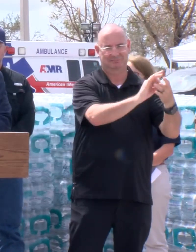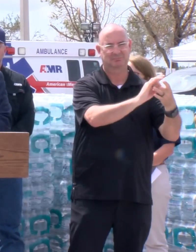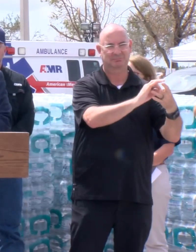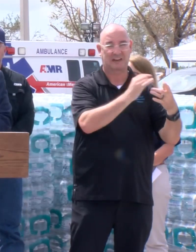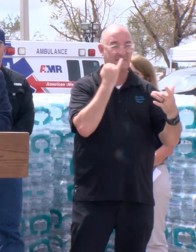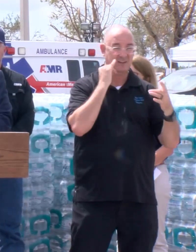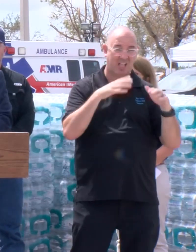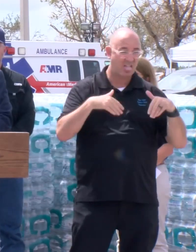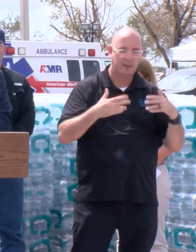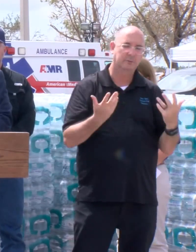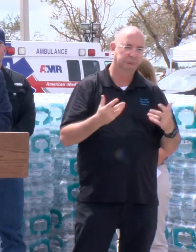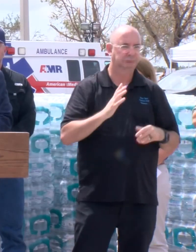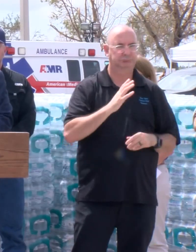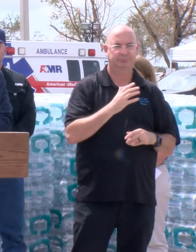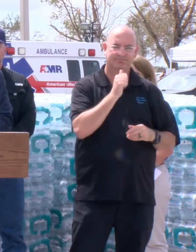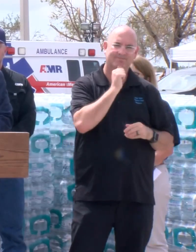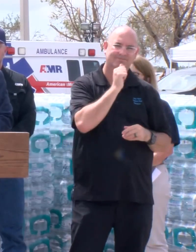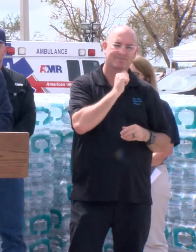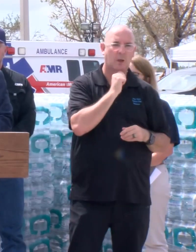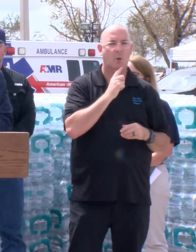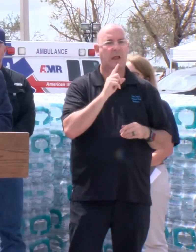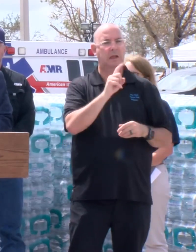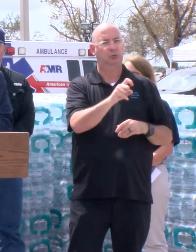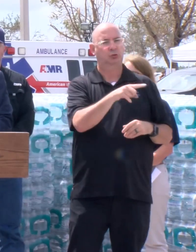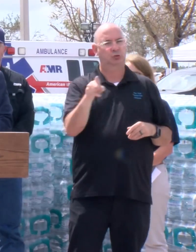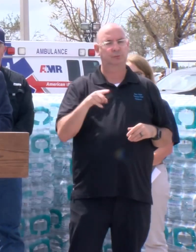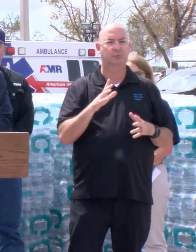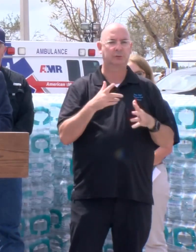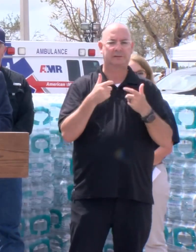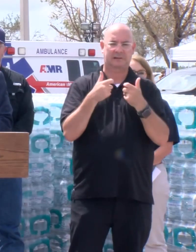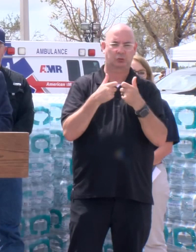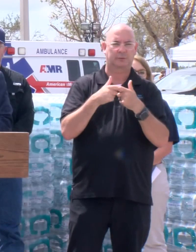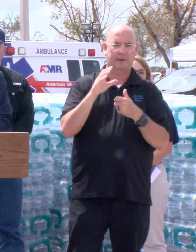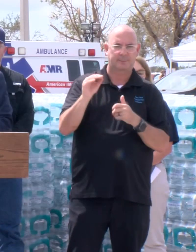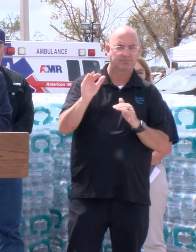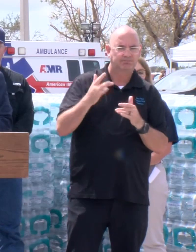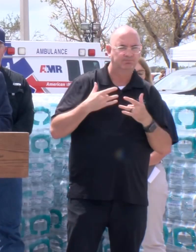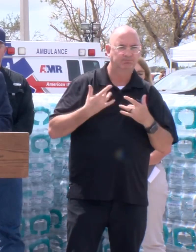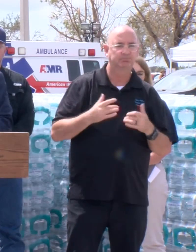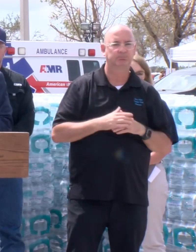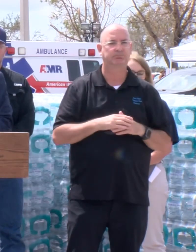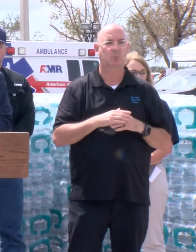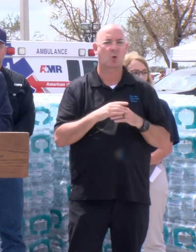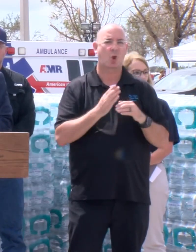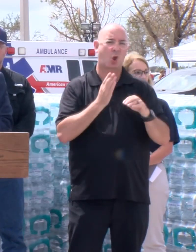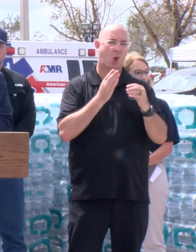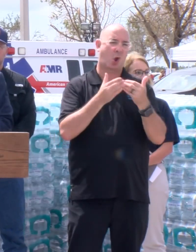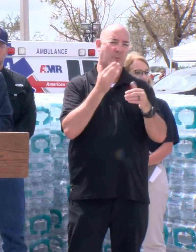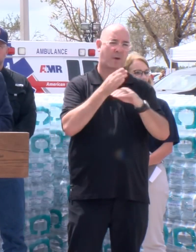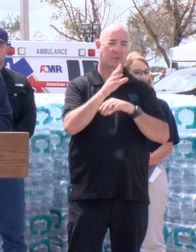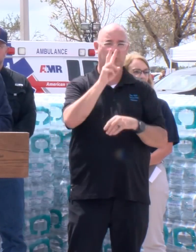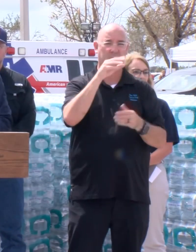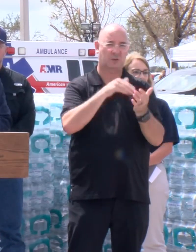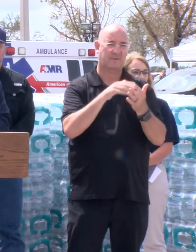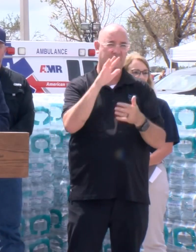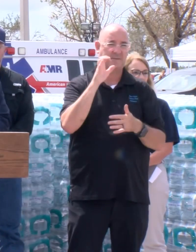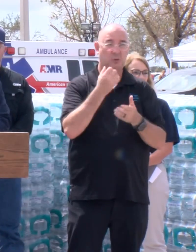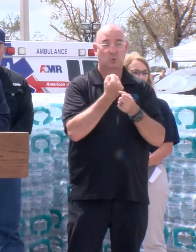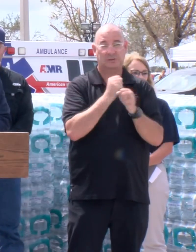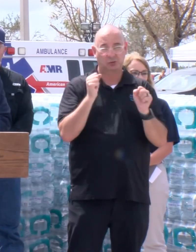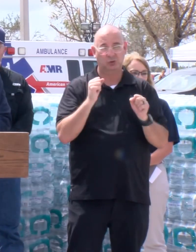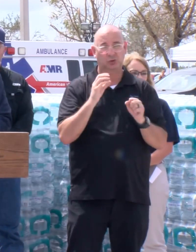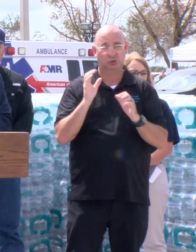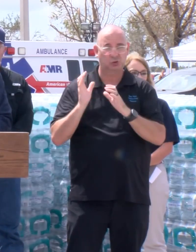about. There's been over 2,500 rescues done. Over 1,000 search and rescue personnel have gone door to